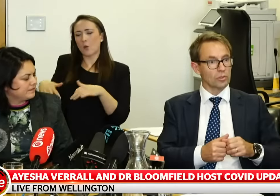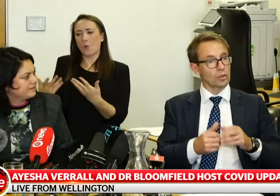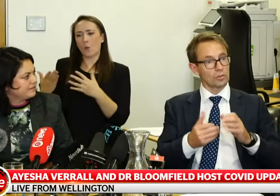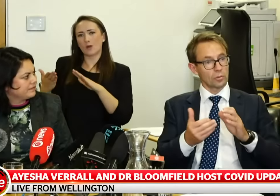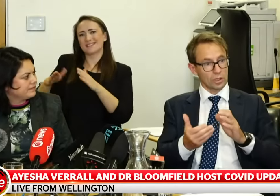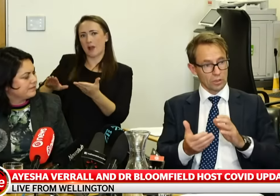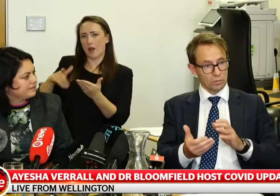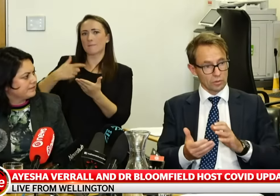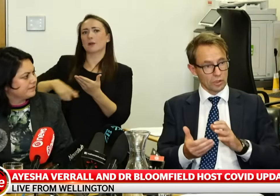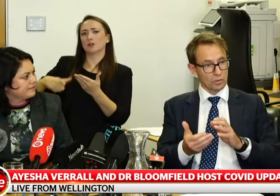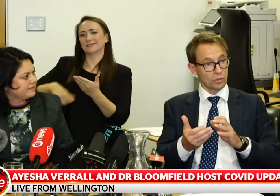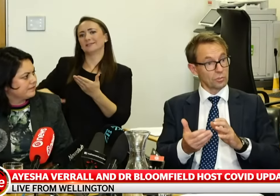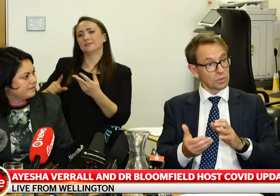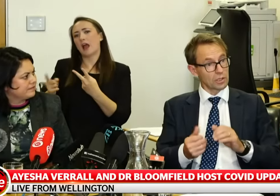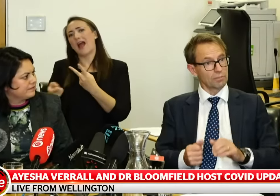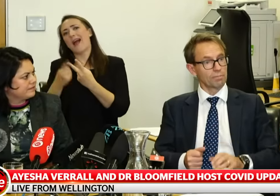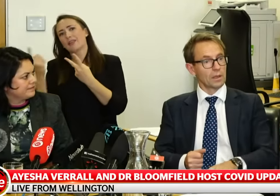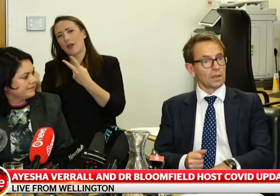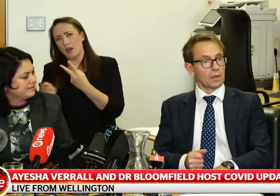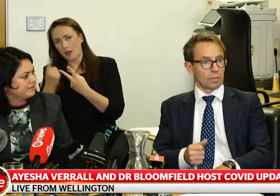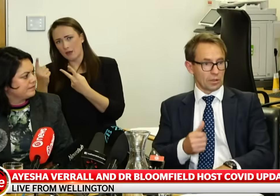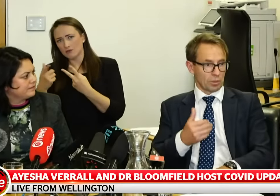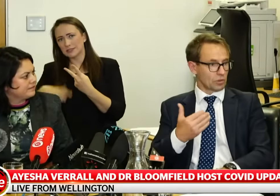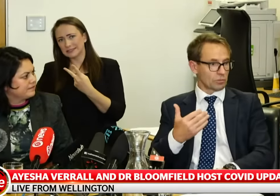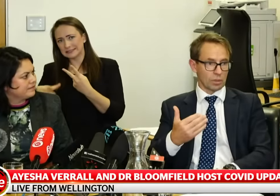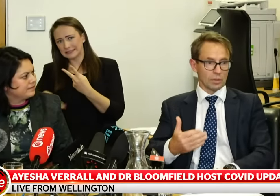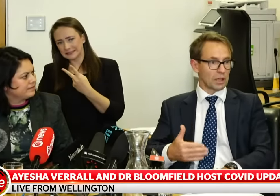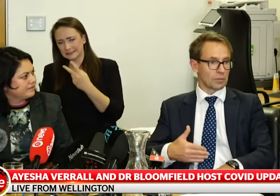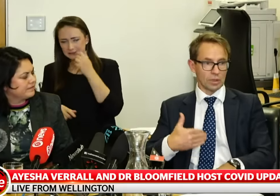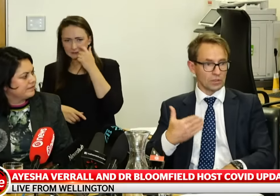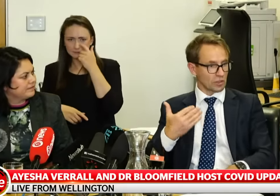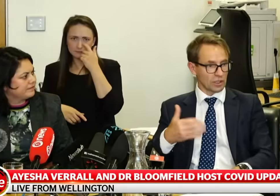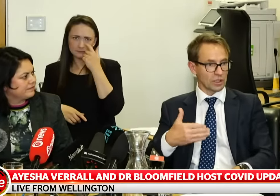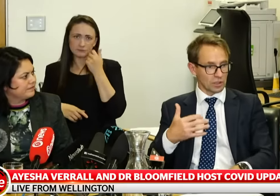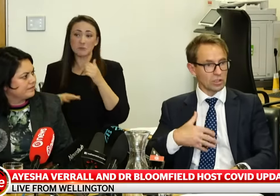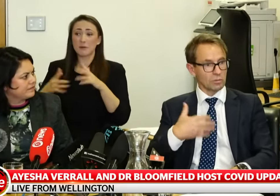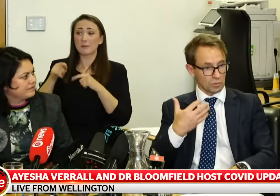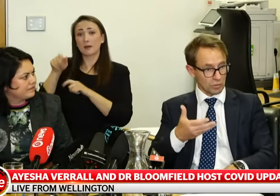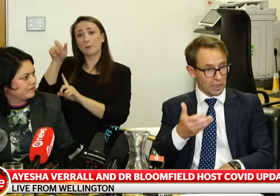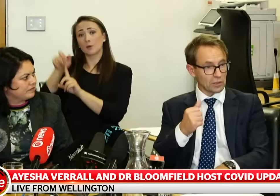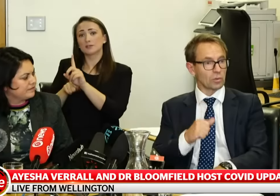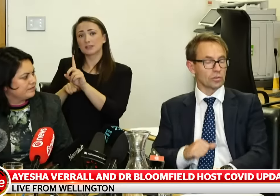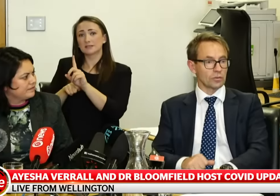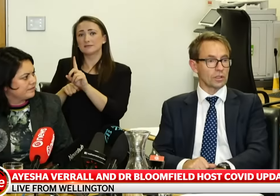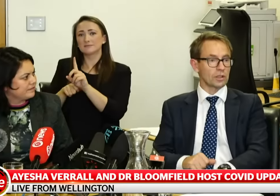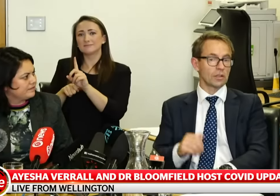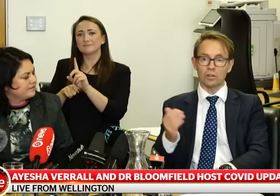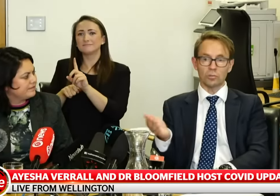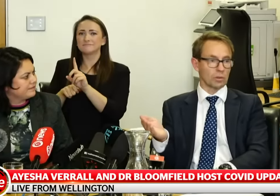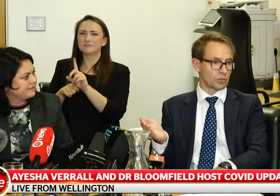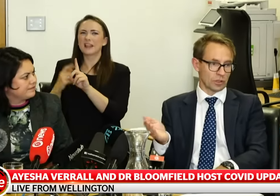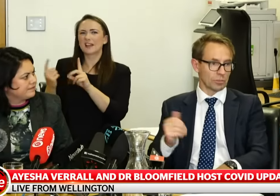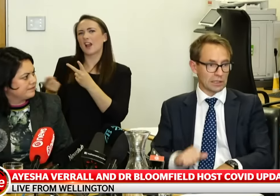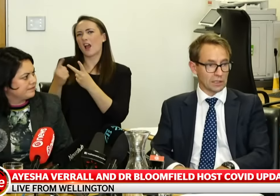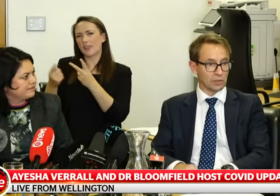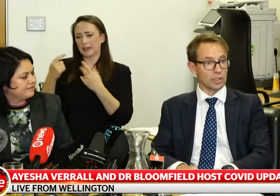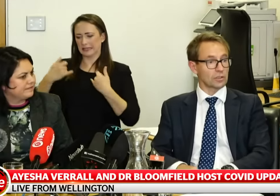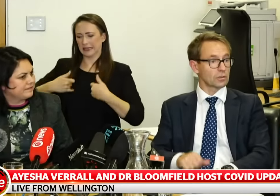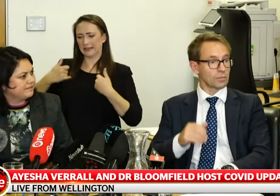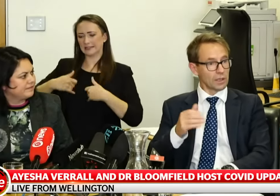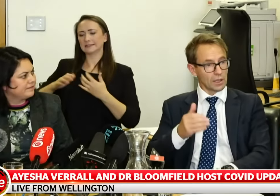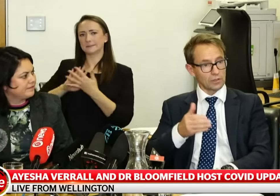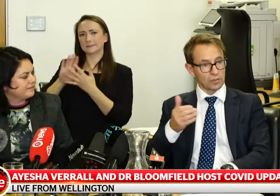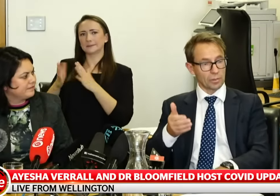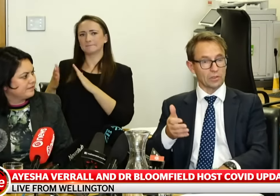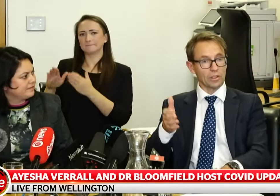the cause, those where COVID was a contributor, but the person probably had a pre-existing condition that was the main cause of death, and those where it was completely